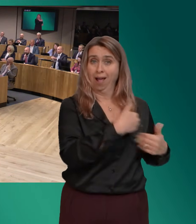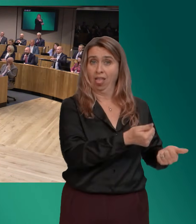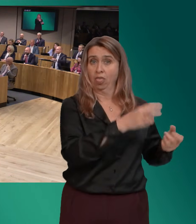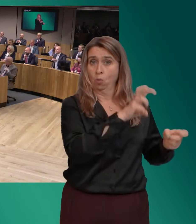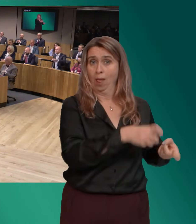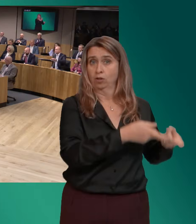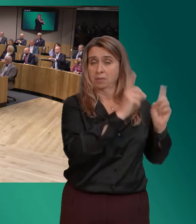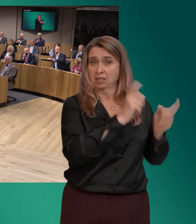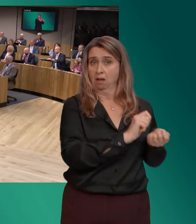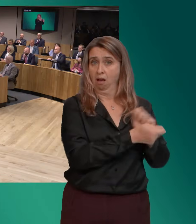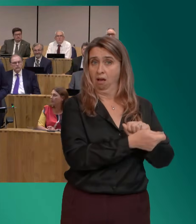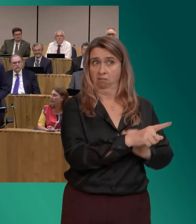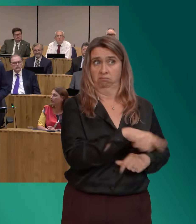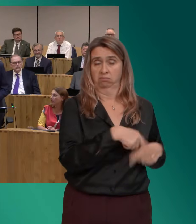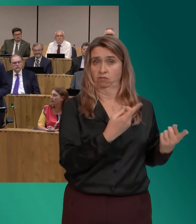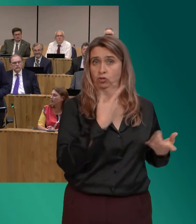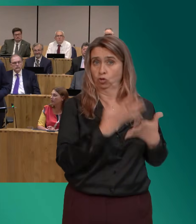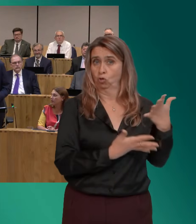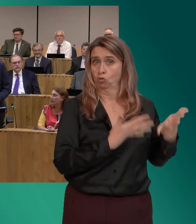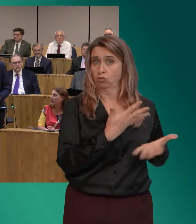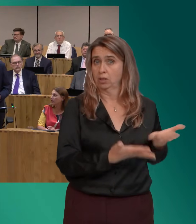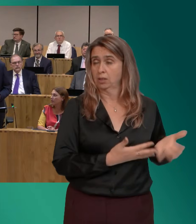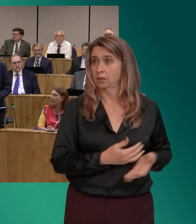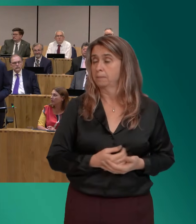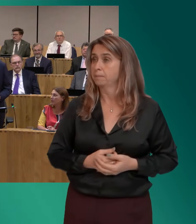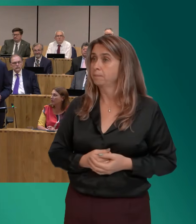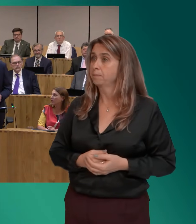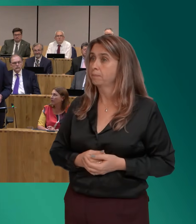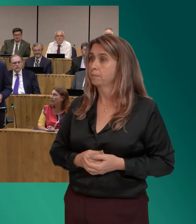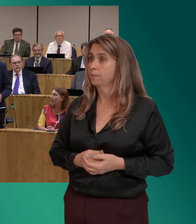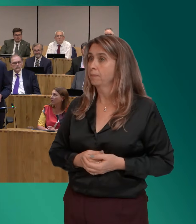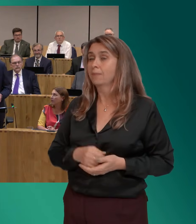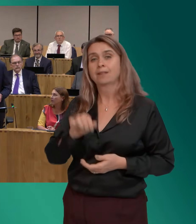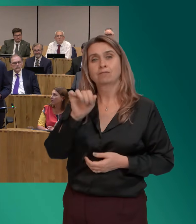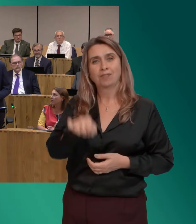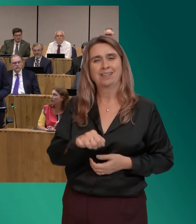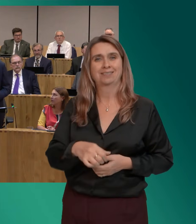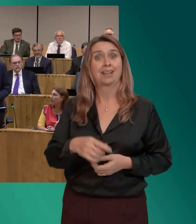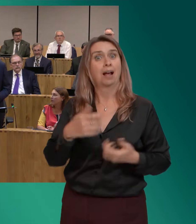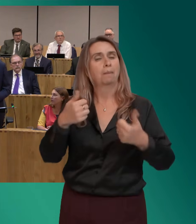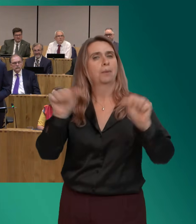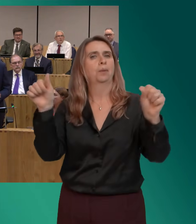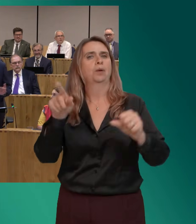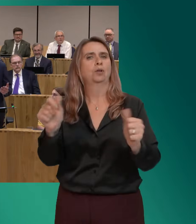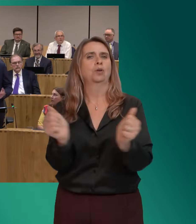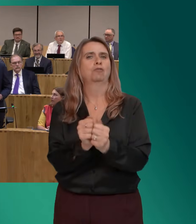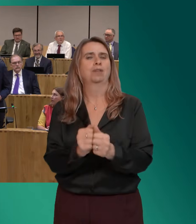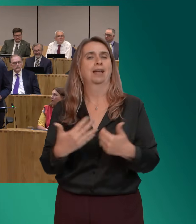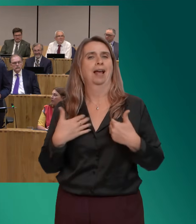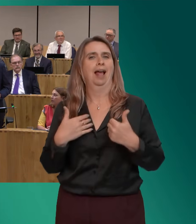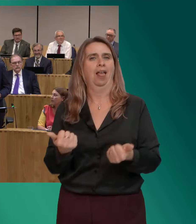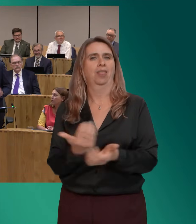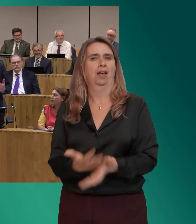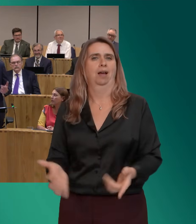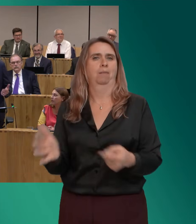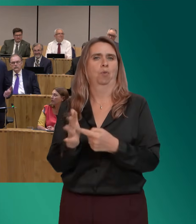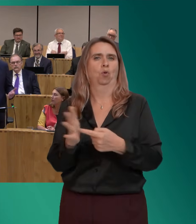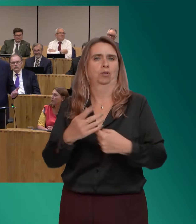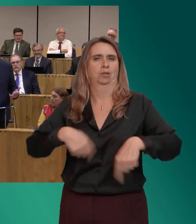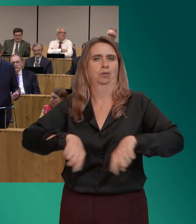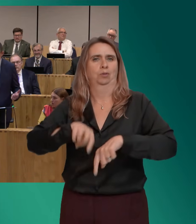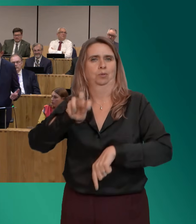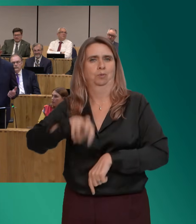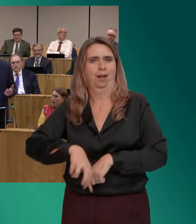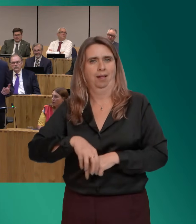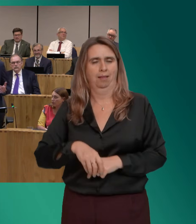I'm grateful to the Leader of the Opposition for now agreeing with us that health is a priority here in Wales. Listen, I've made it very, very clear that there are two elements